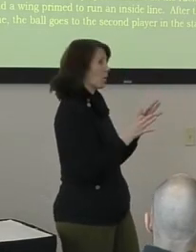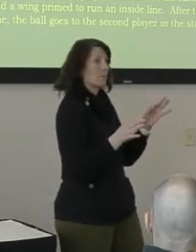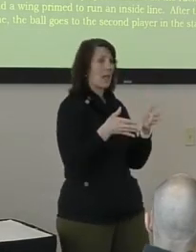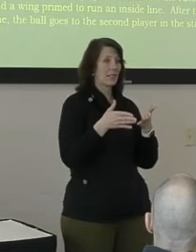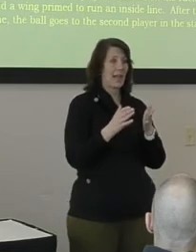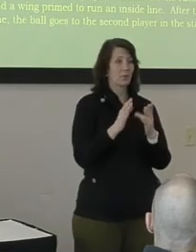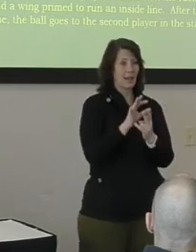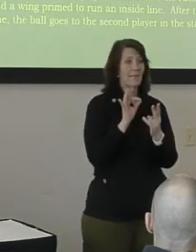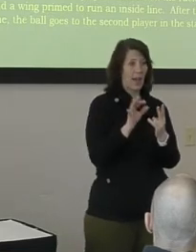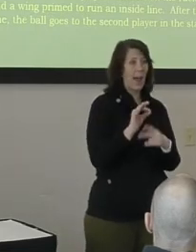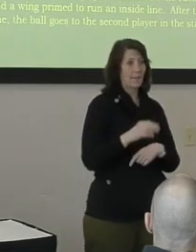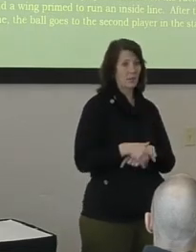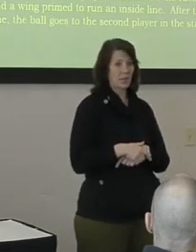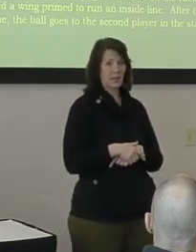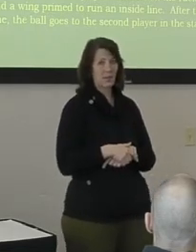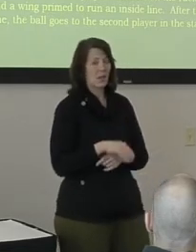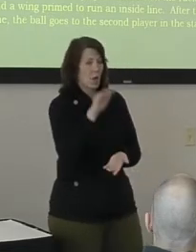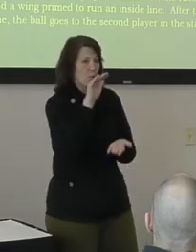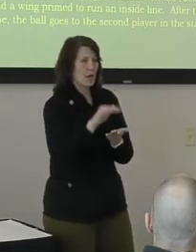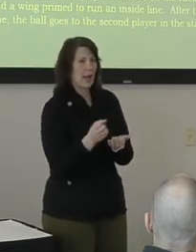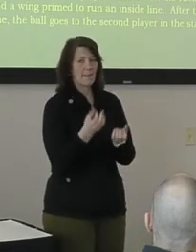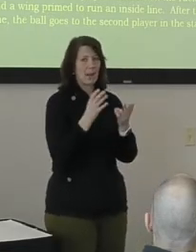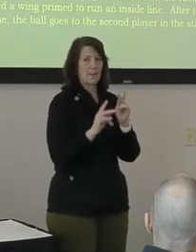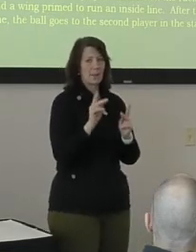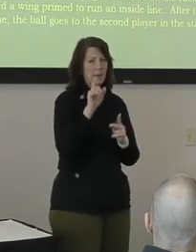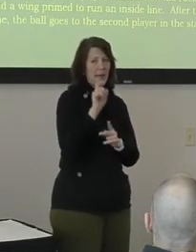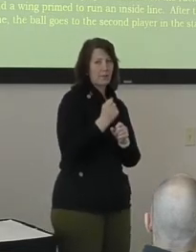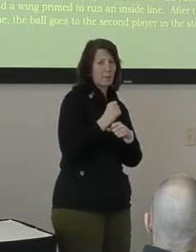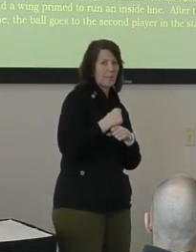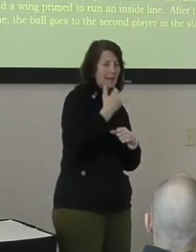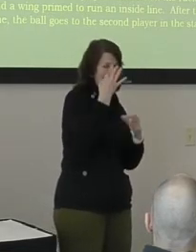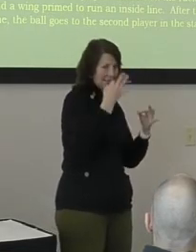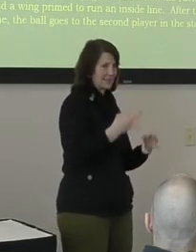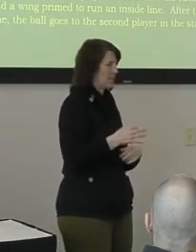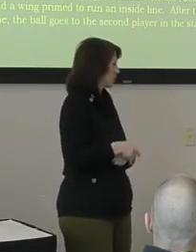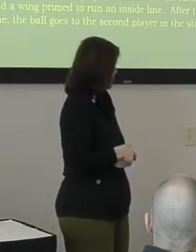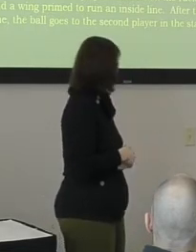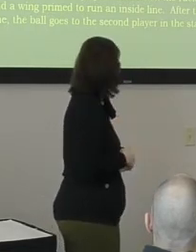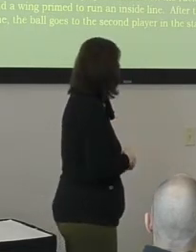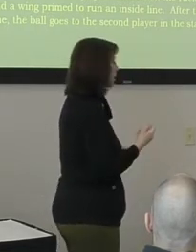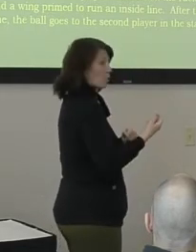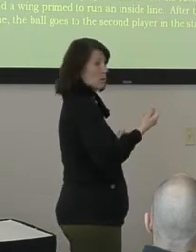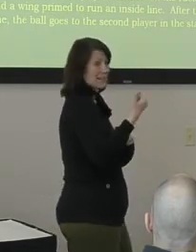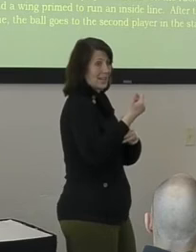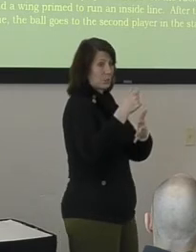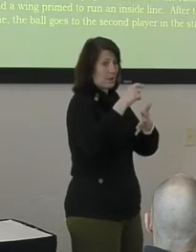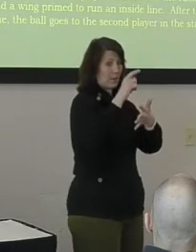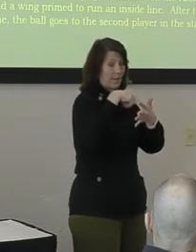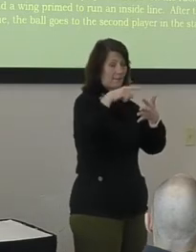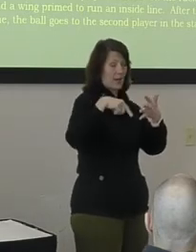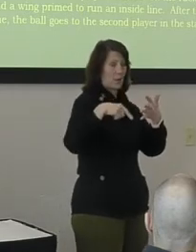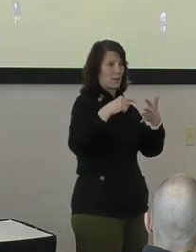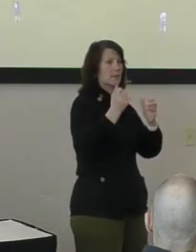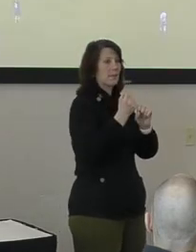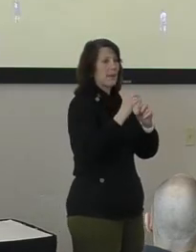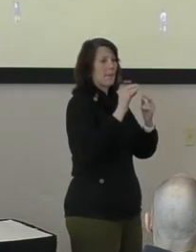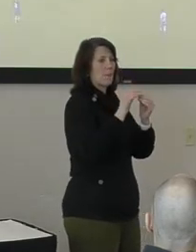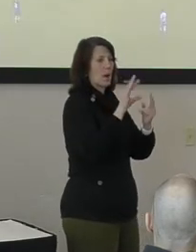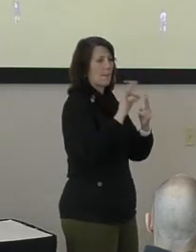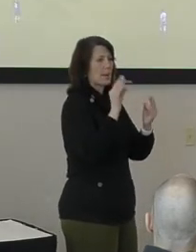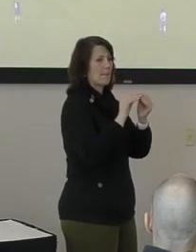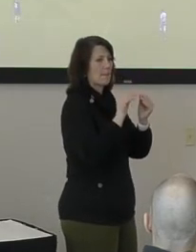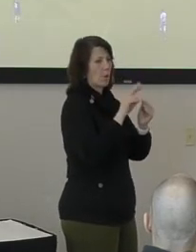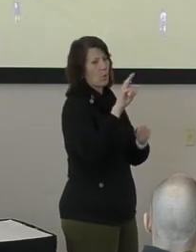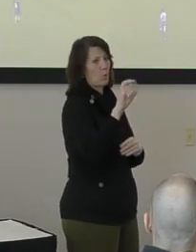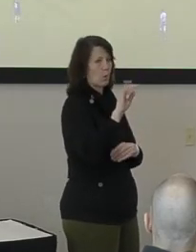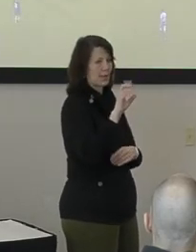options, and we're reducing the amount of people who have to make decisions. Right? We're getting rid of those variables, but in creating more options, we're making it more